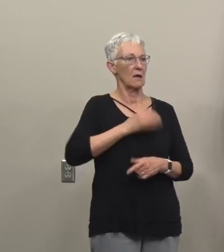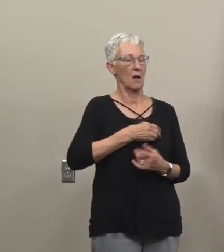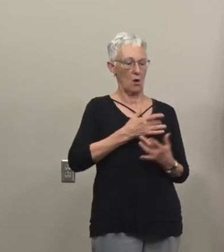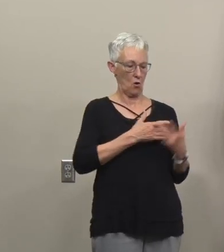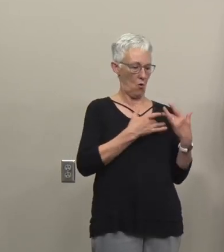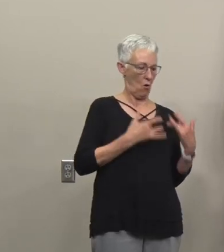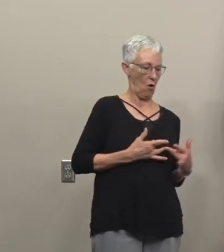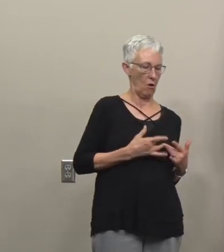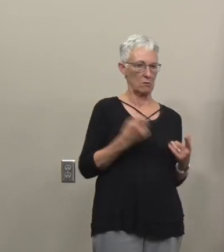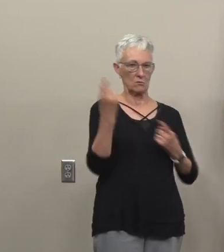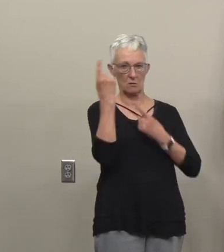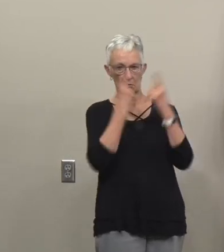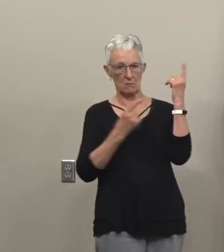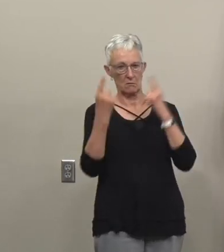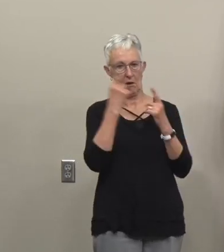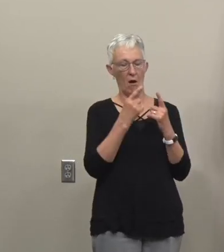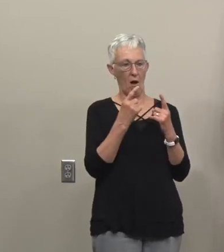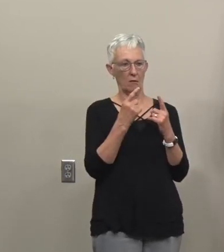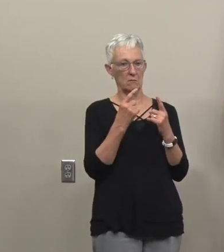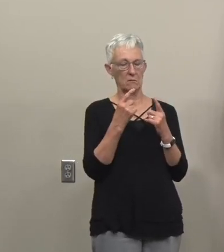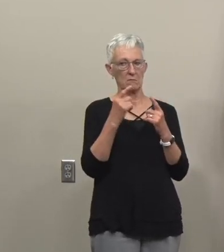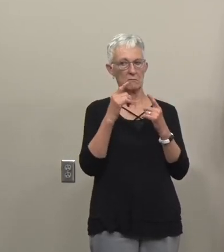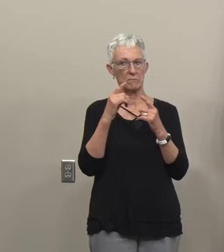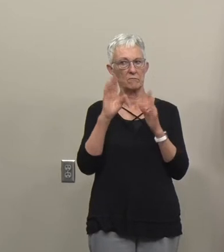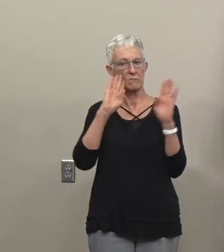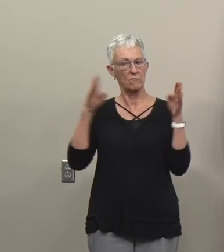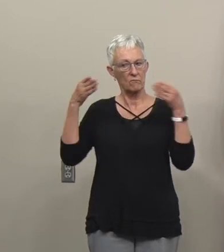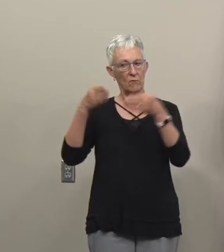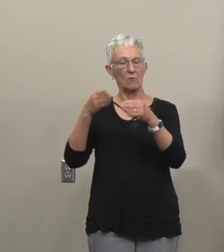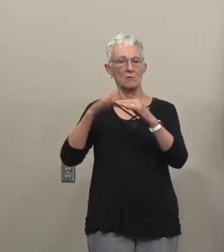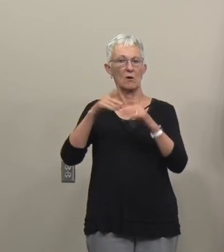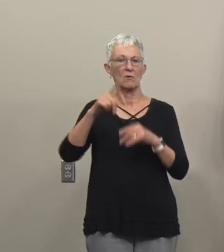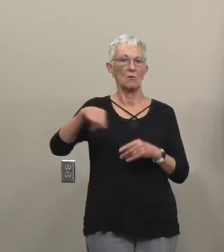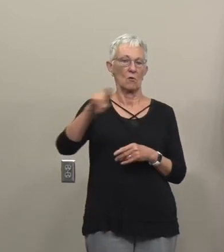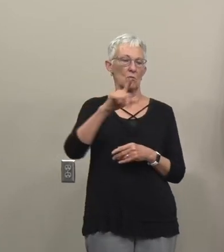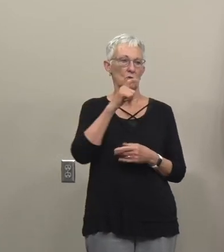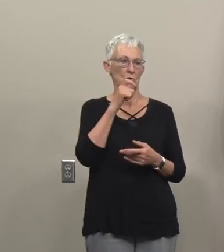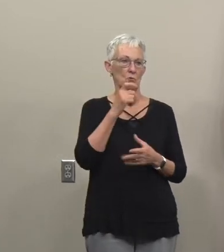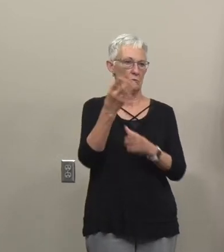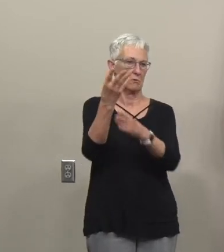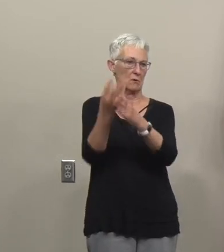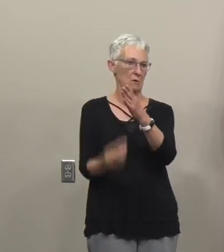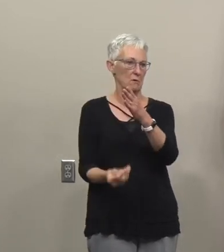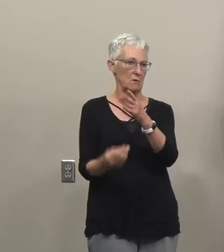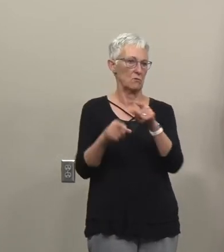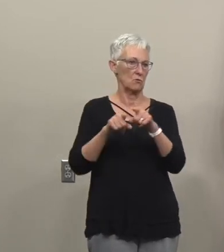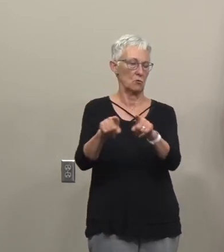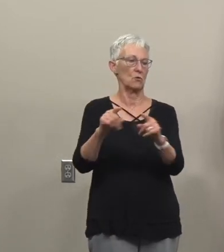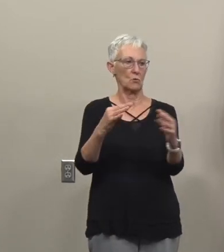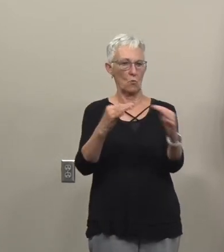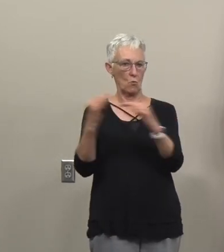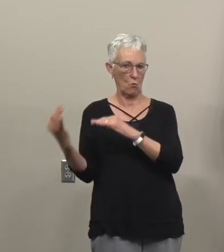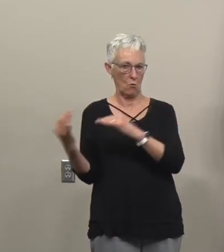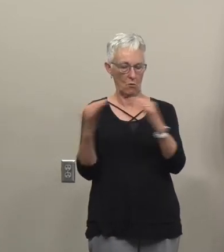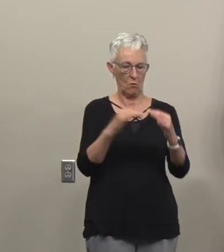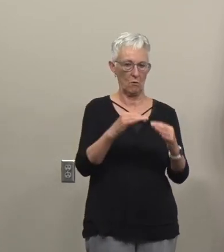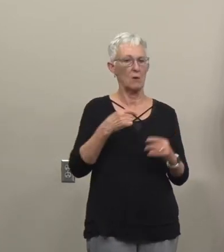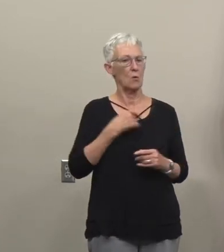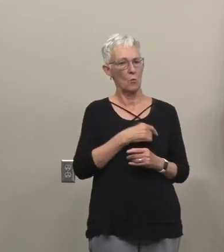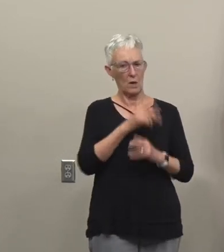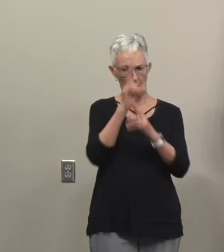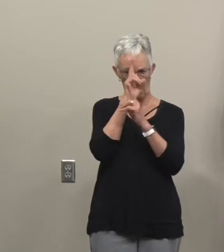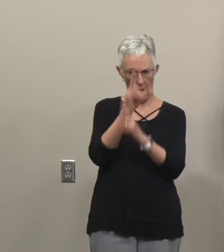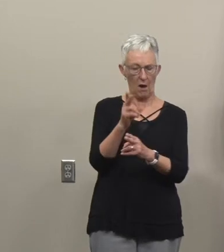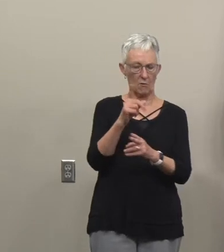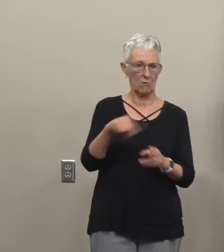thoughts specifically to those who never came home. America has a long tradition of honoring those heroes to make sure their sacrifice and